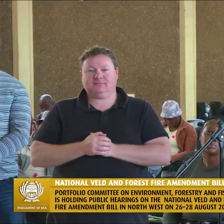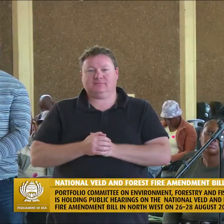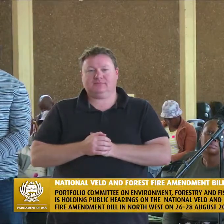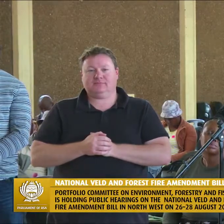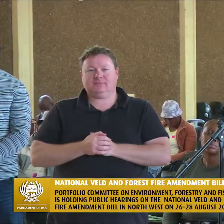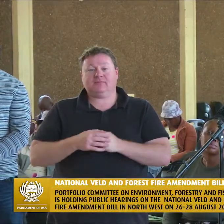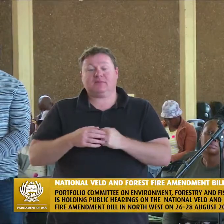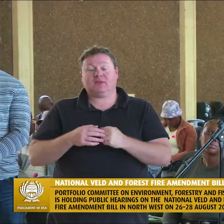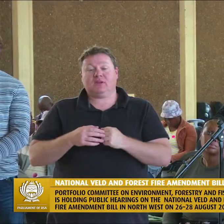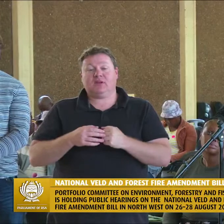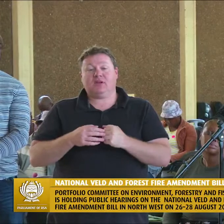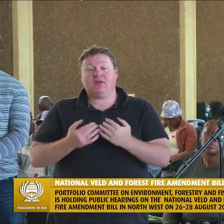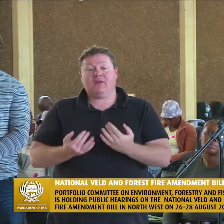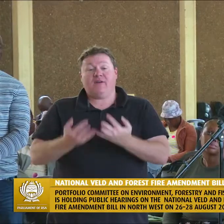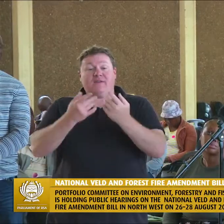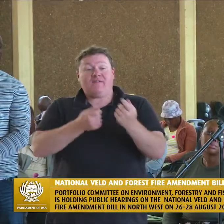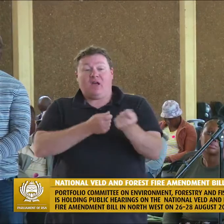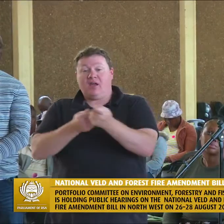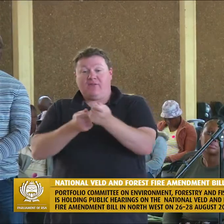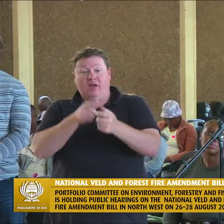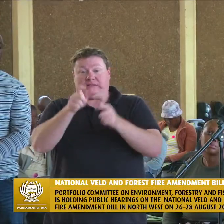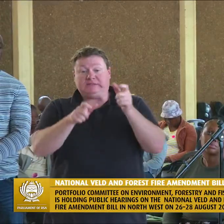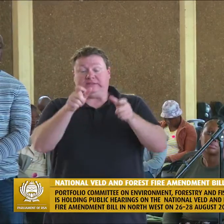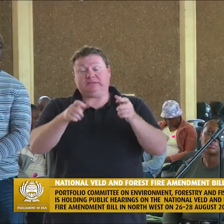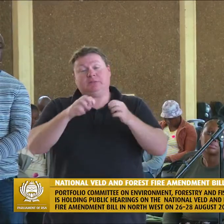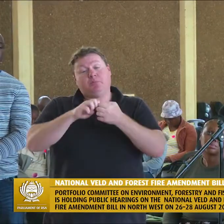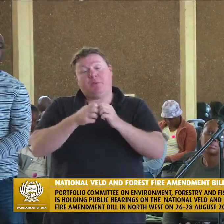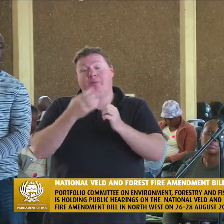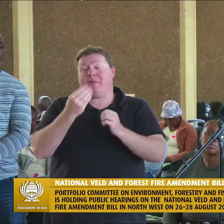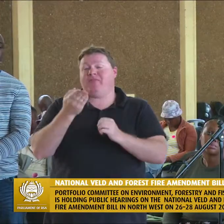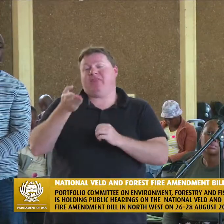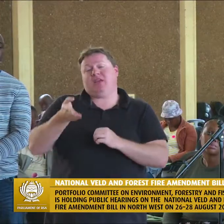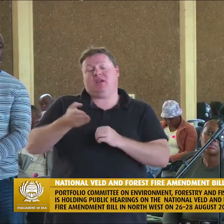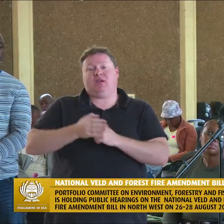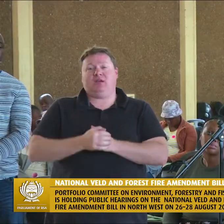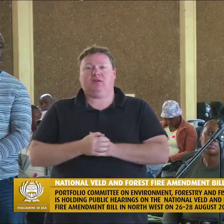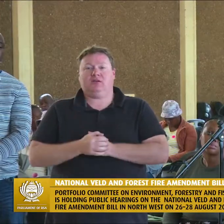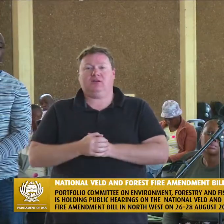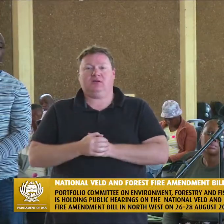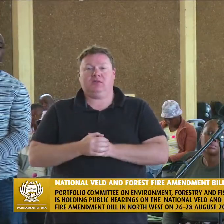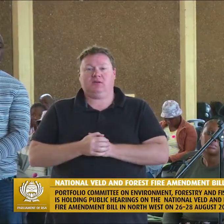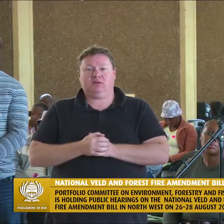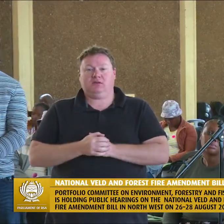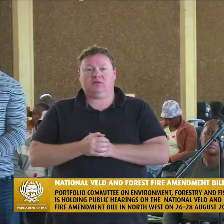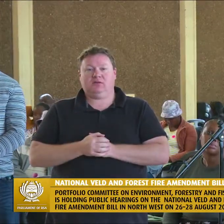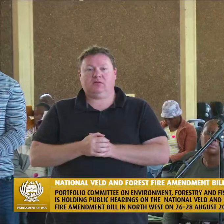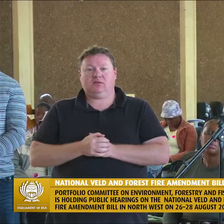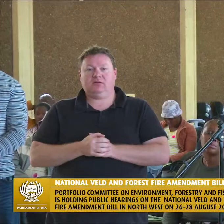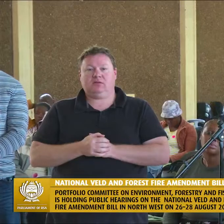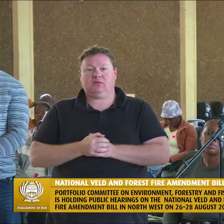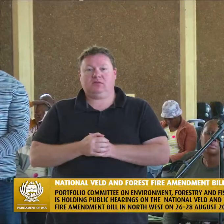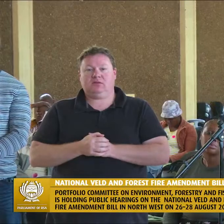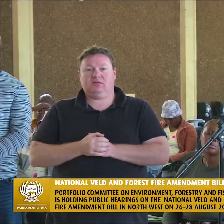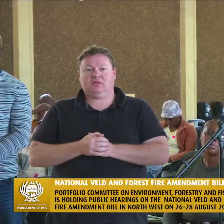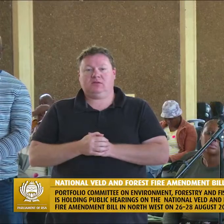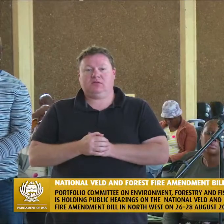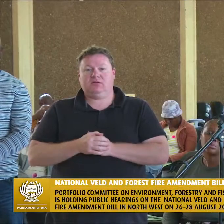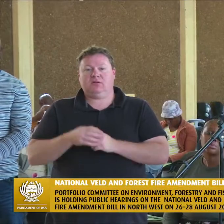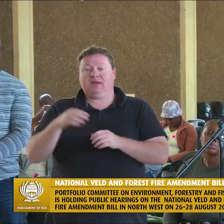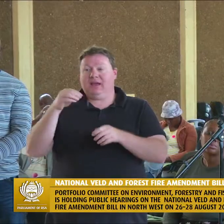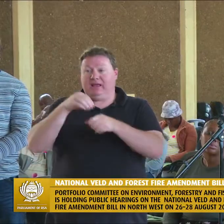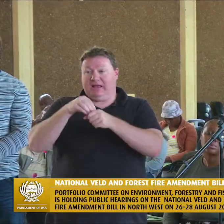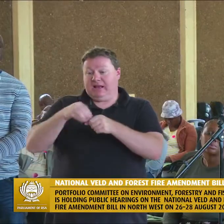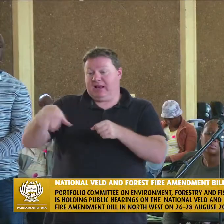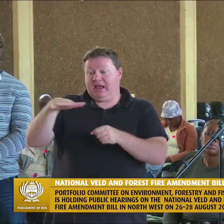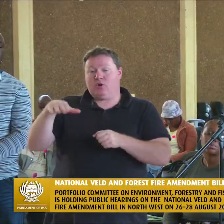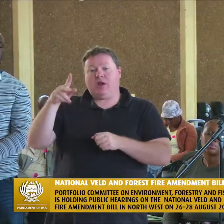we've got a problem regarding firefighters uh only fire station we do have